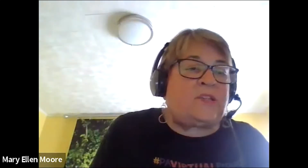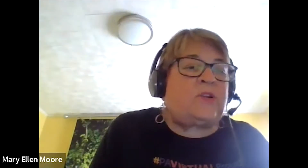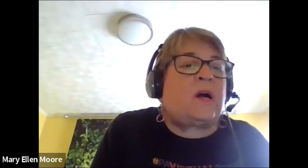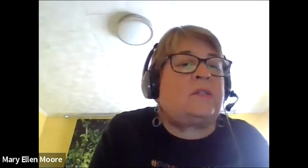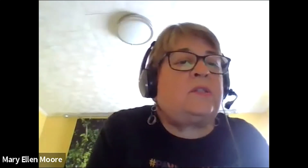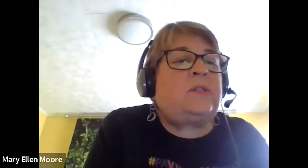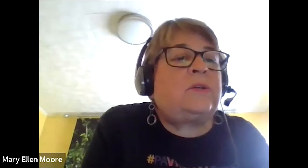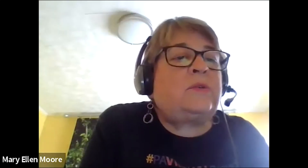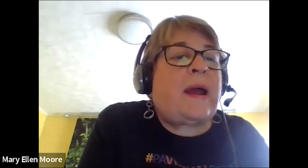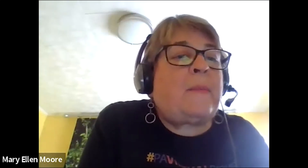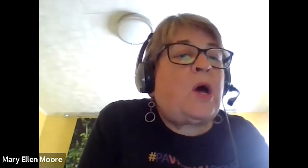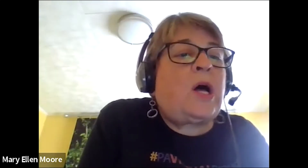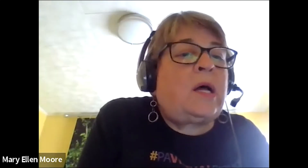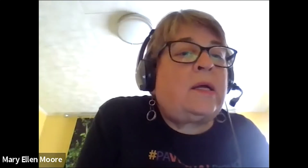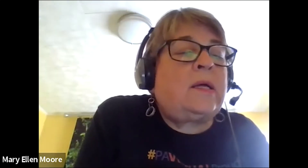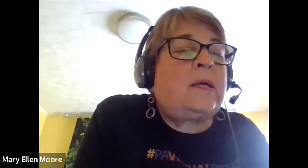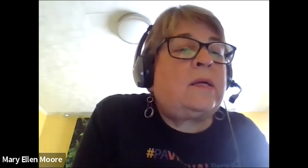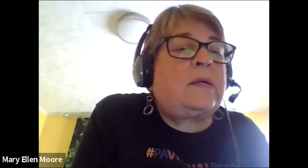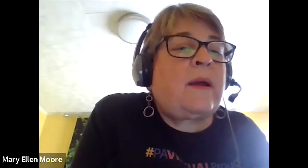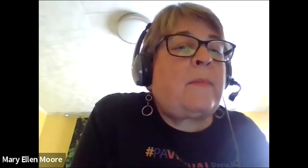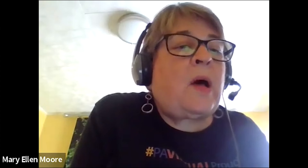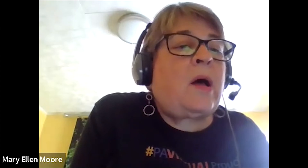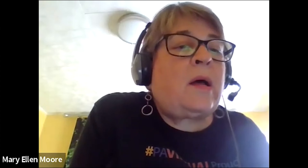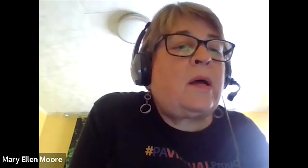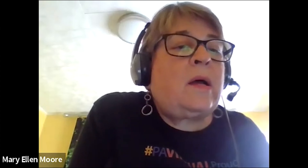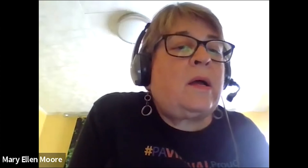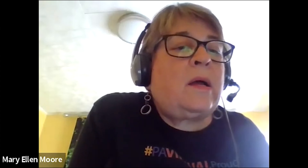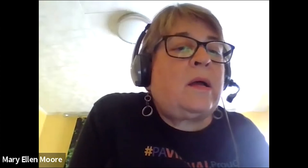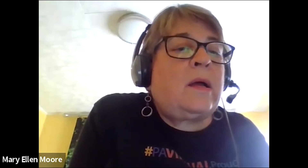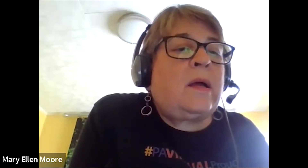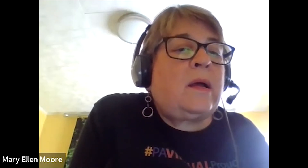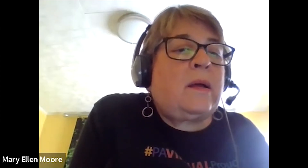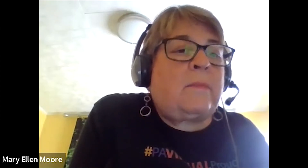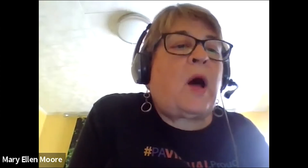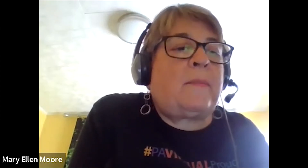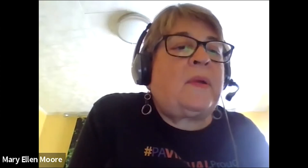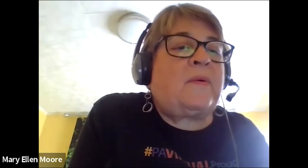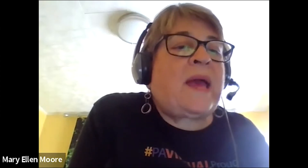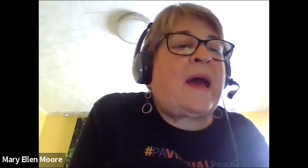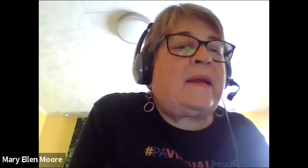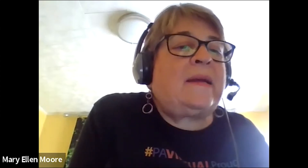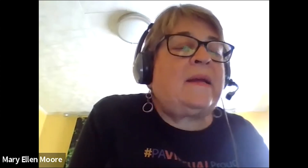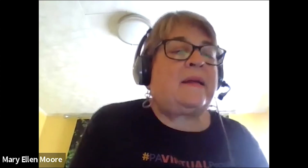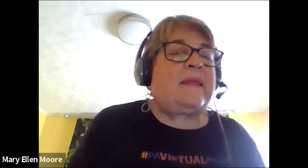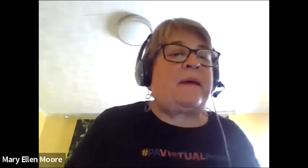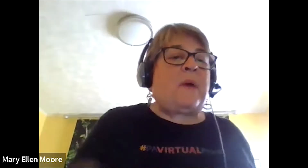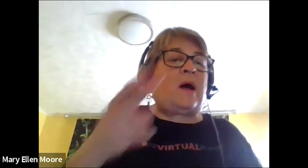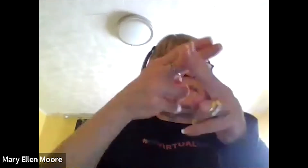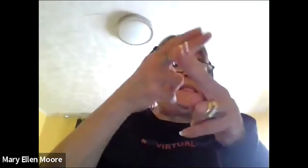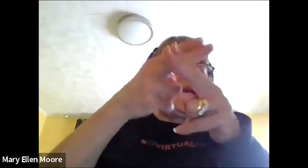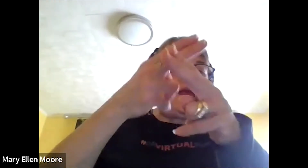or uncle or grandma, grandpa? Mom. Okay. Then mom's name.